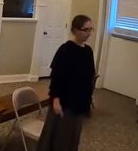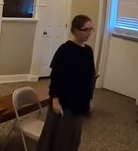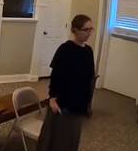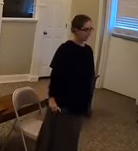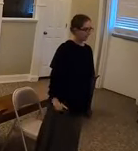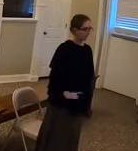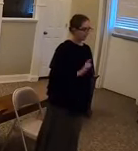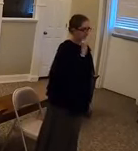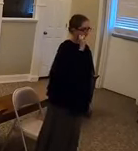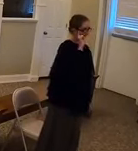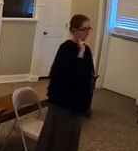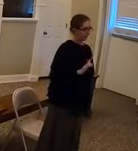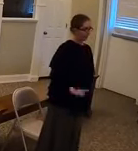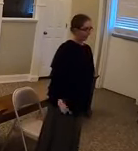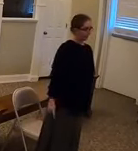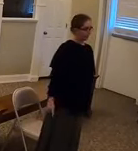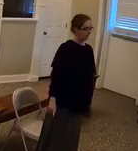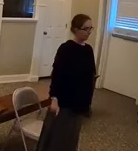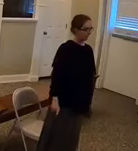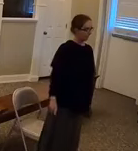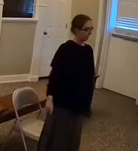hallelujah.